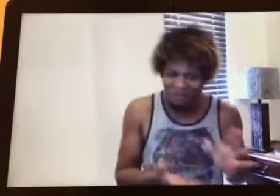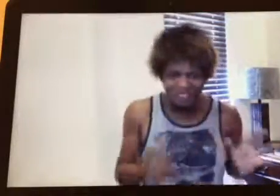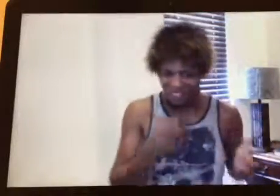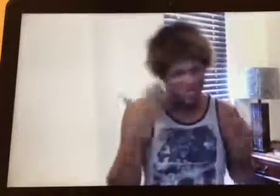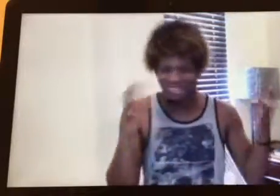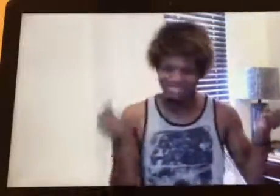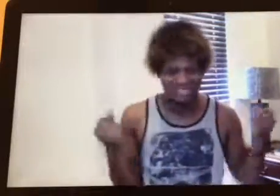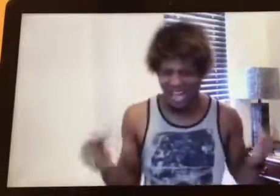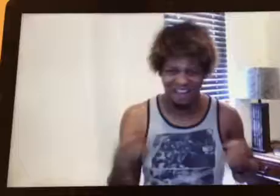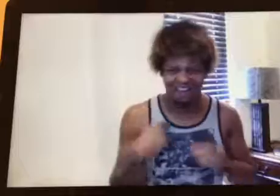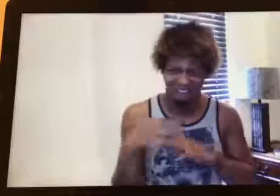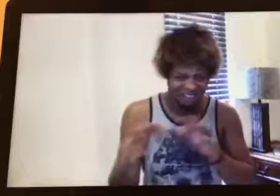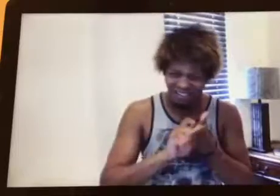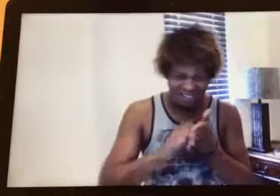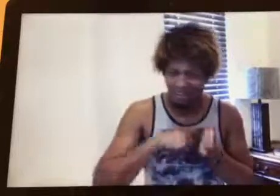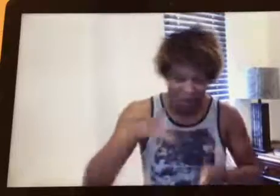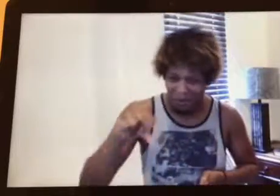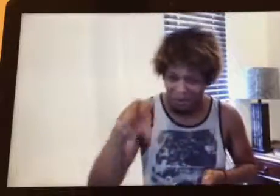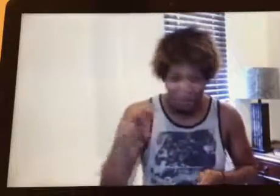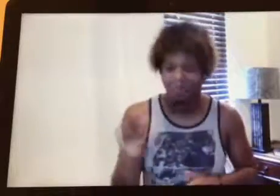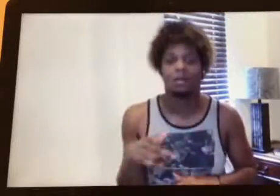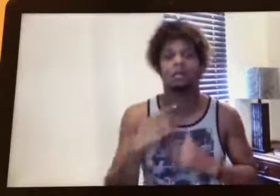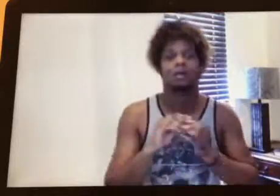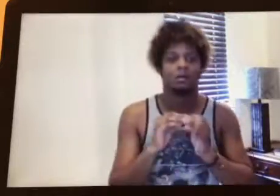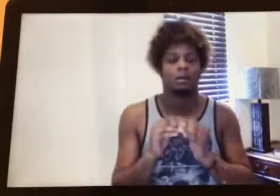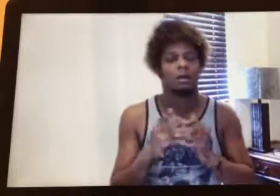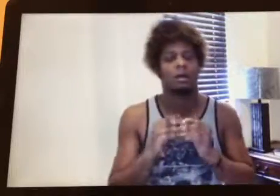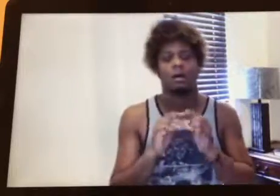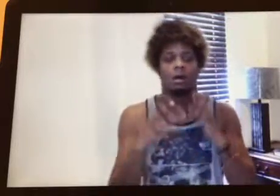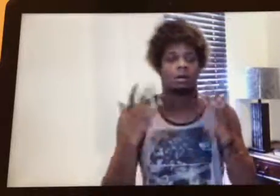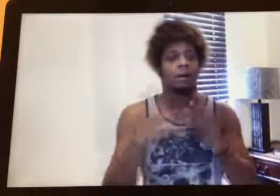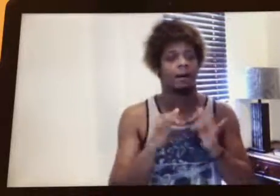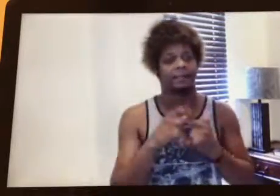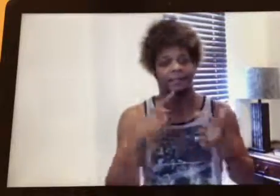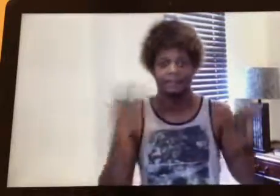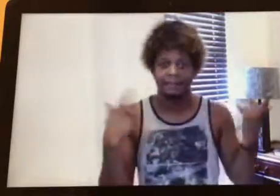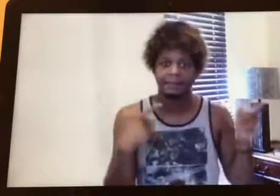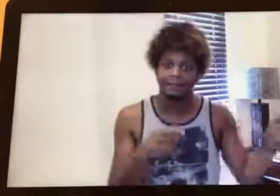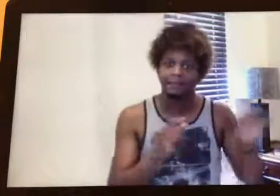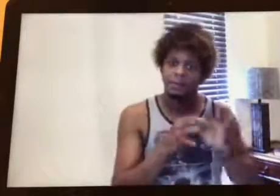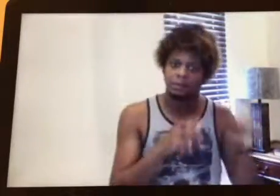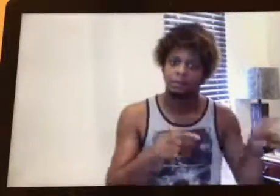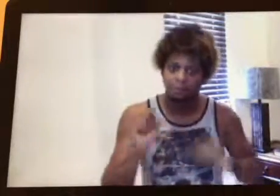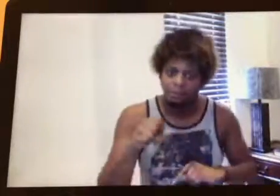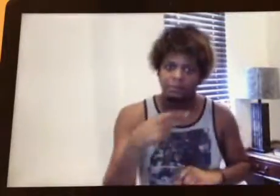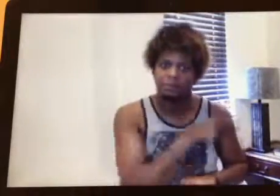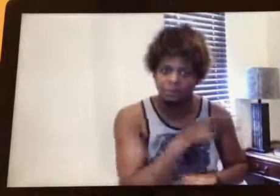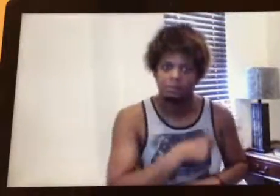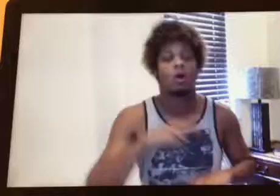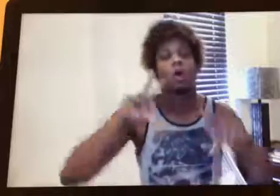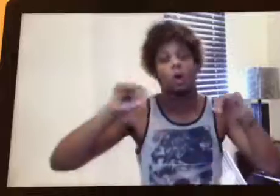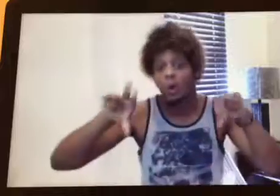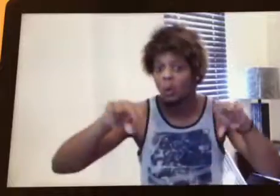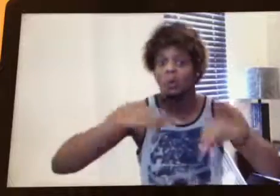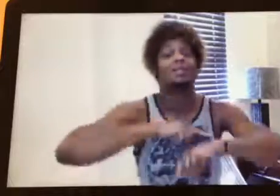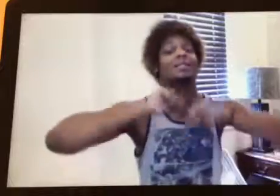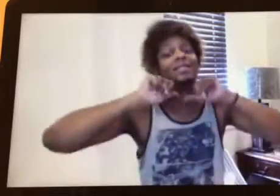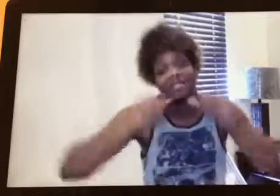completely fake. He's not doing anything correctly." And we went back and forth, and I was